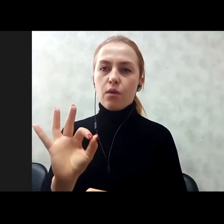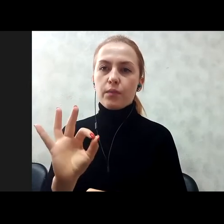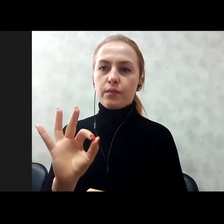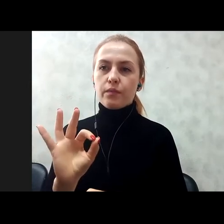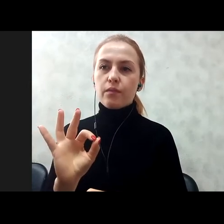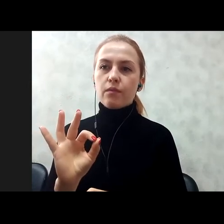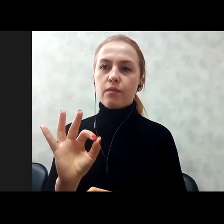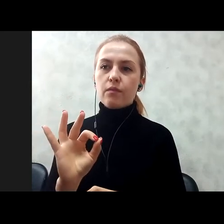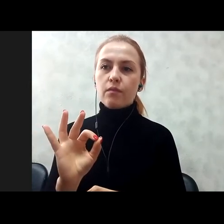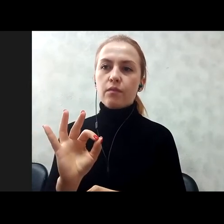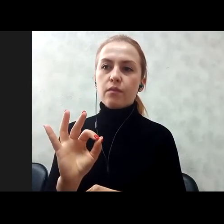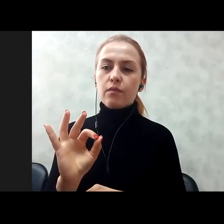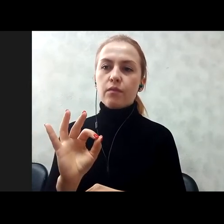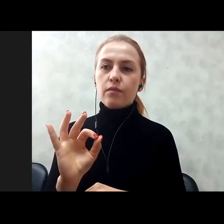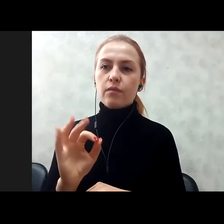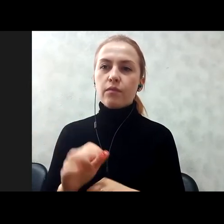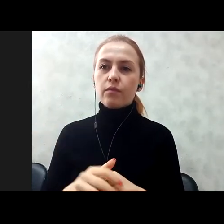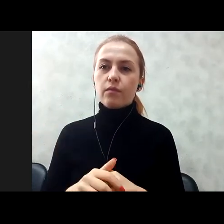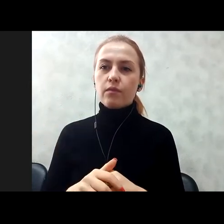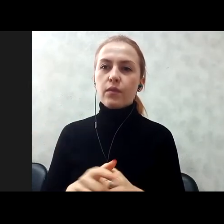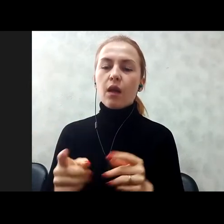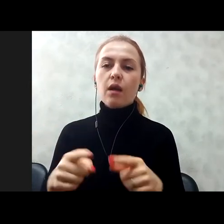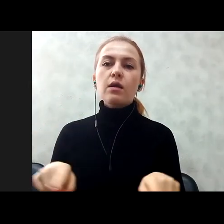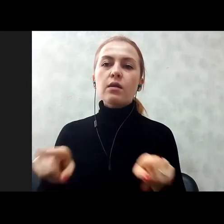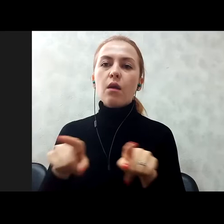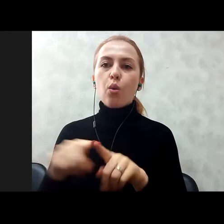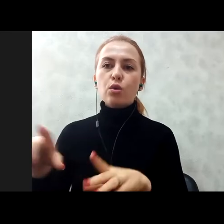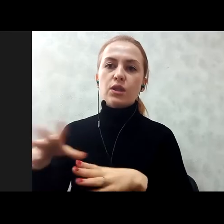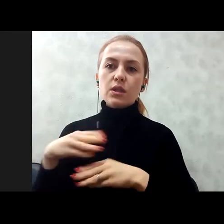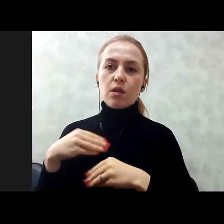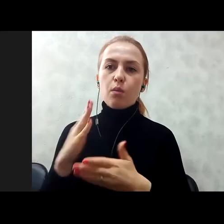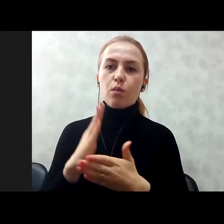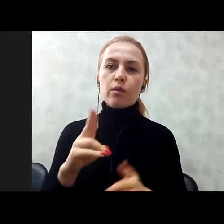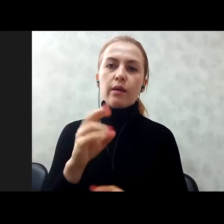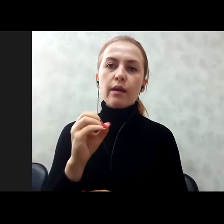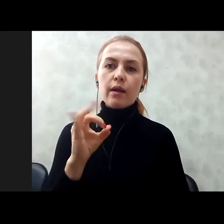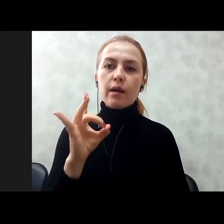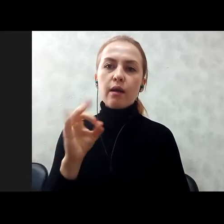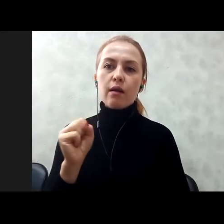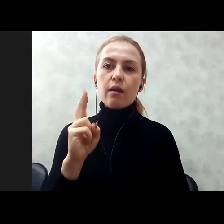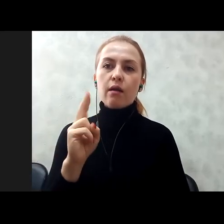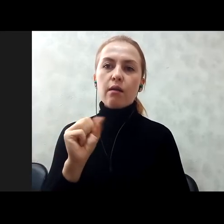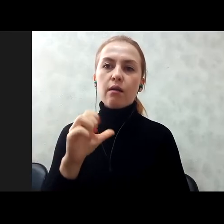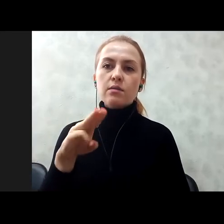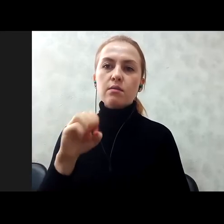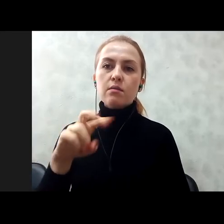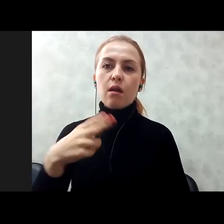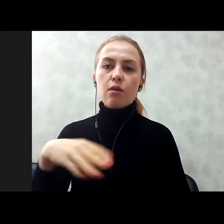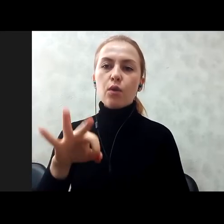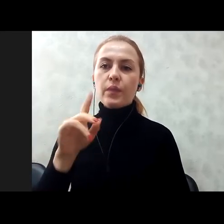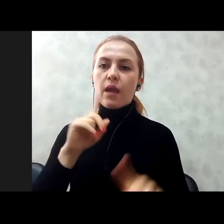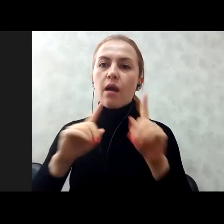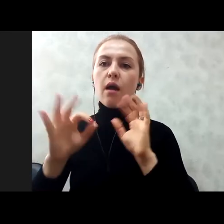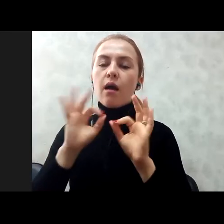by Chiara Castaldo from the UDIR, the OSCE UDIR office in Warsaw, who had a